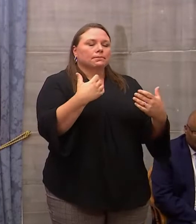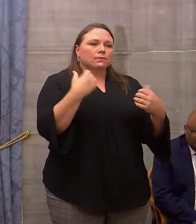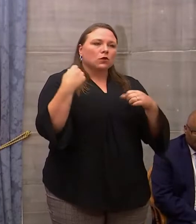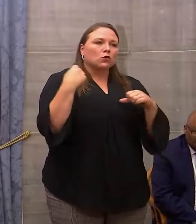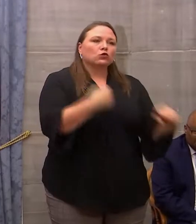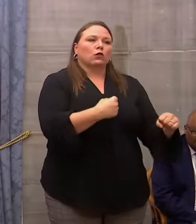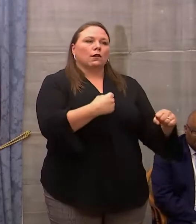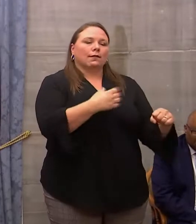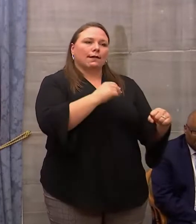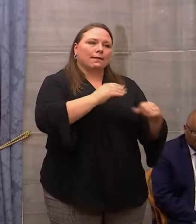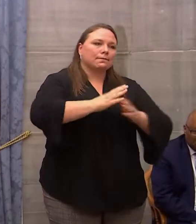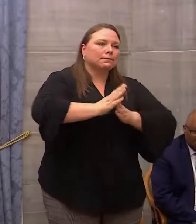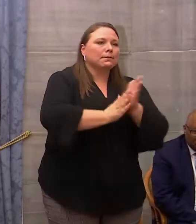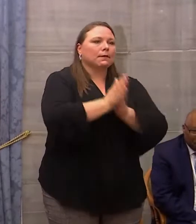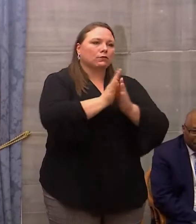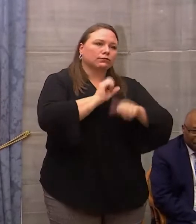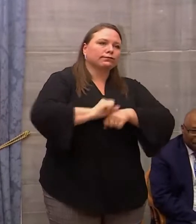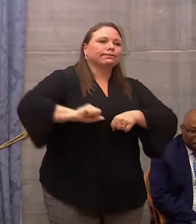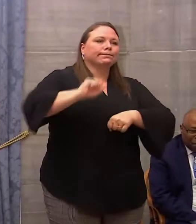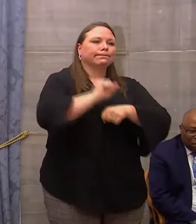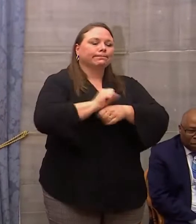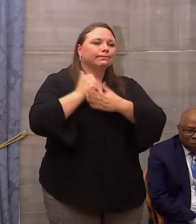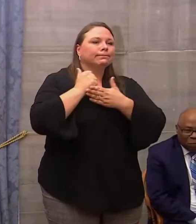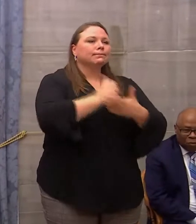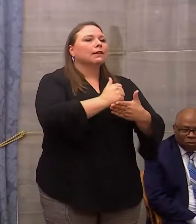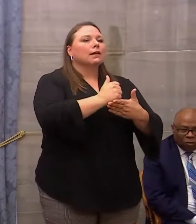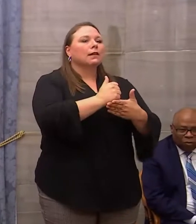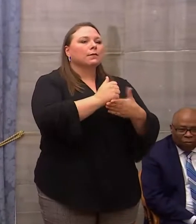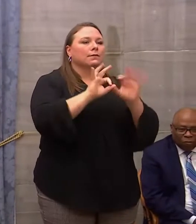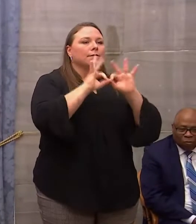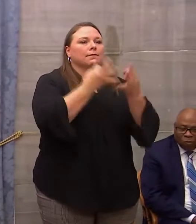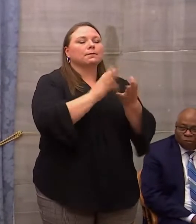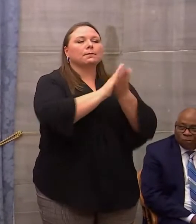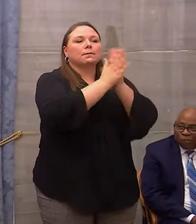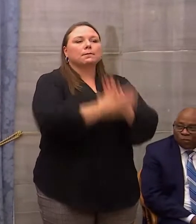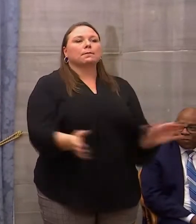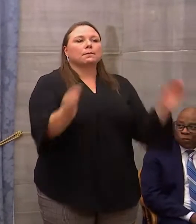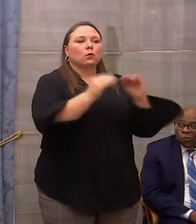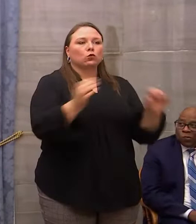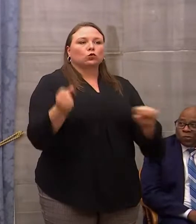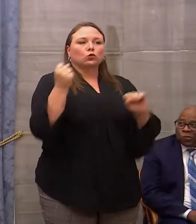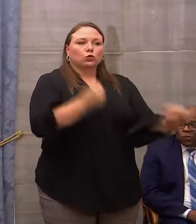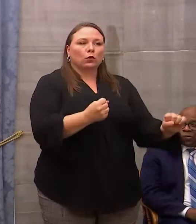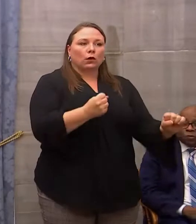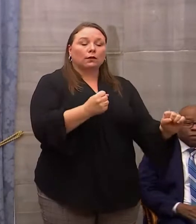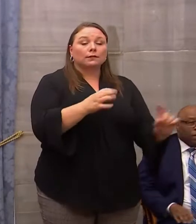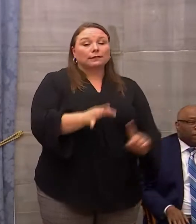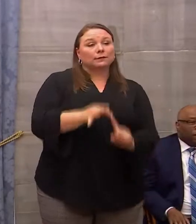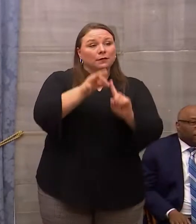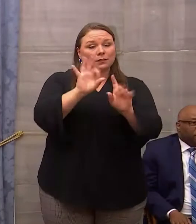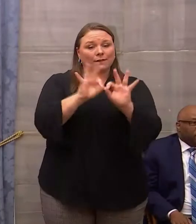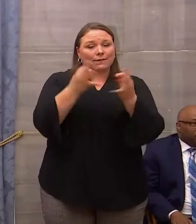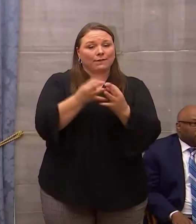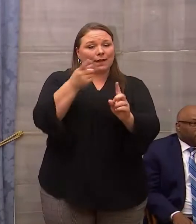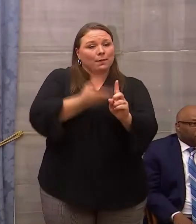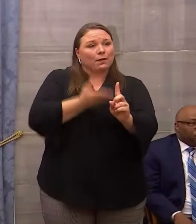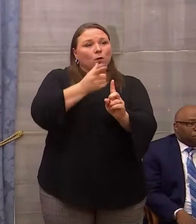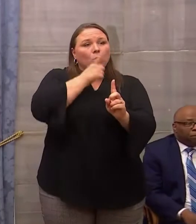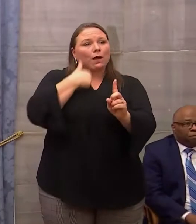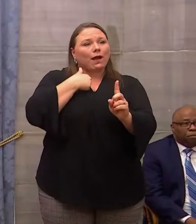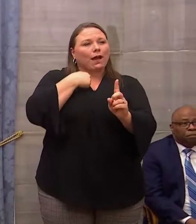aggressively and passionately working to strengthen families, particularly families in particular